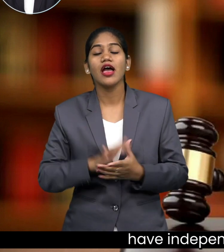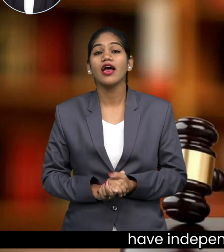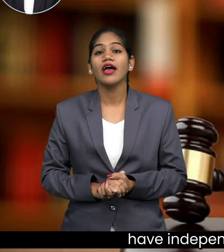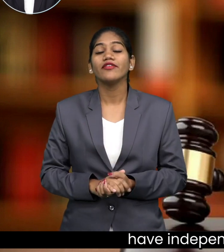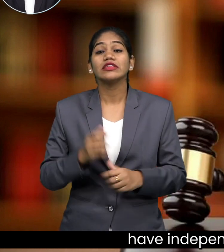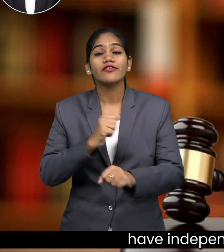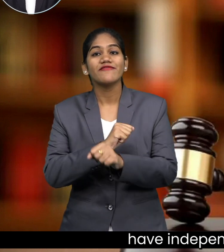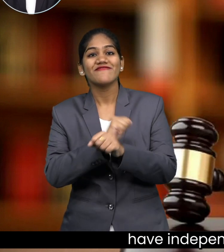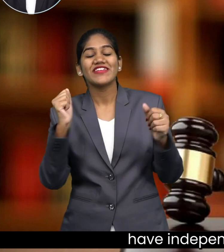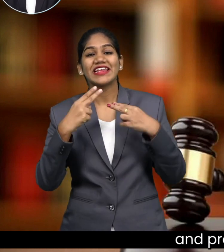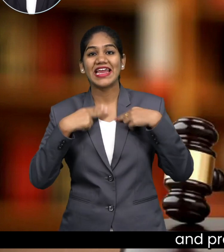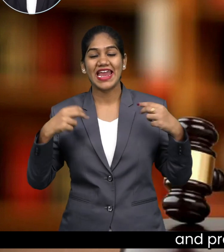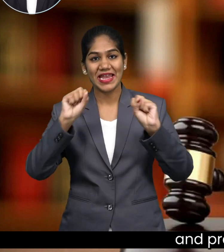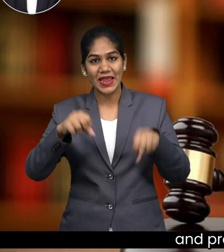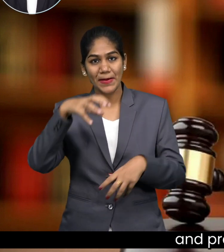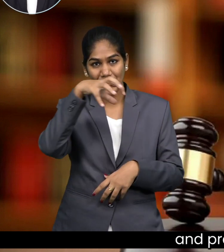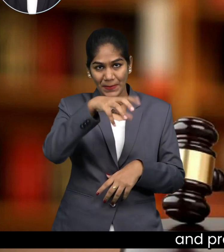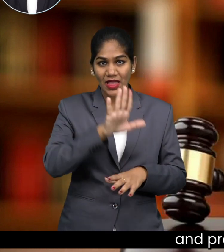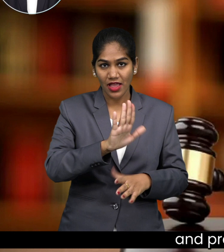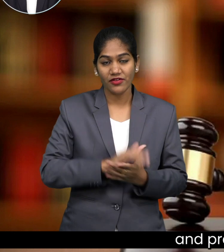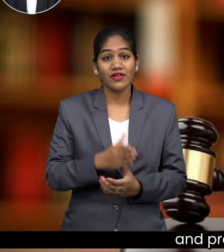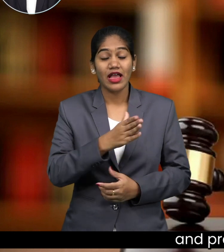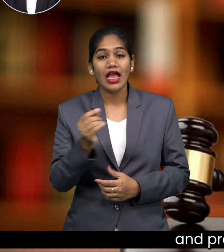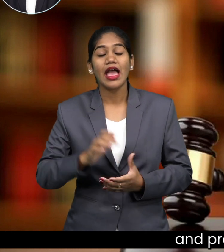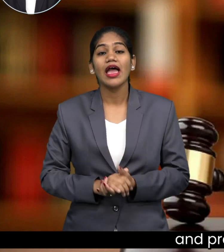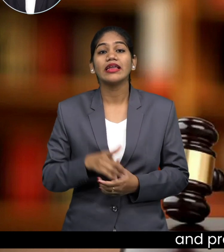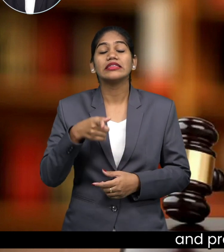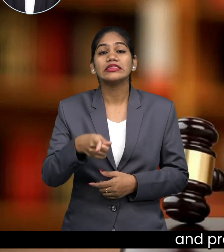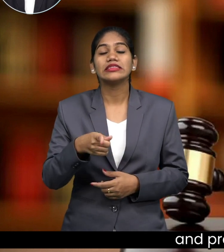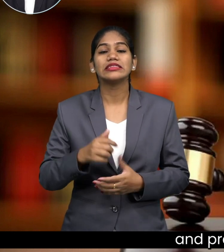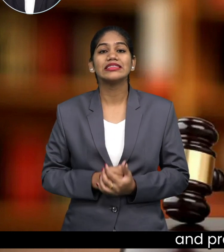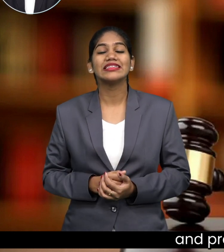executive and protect minority rights.